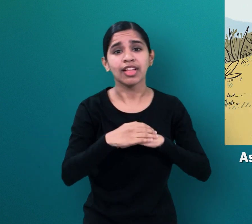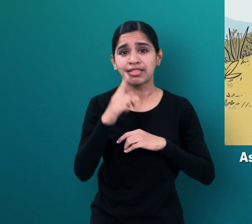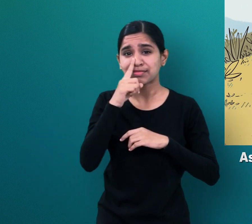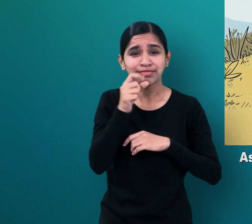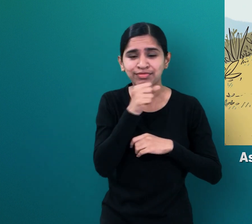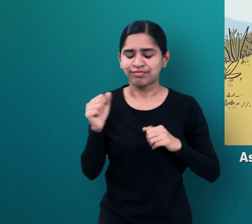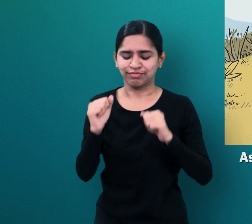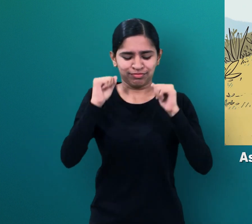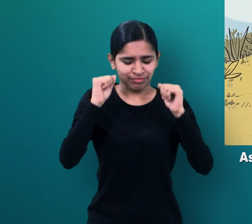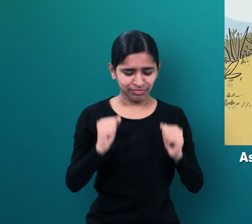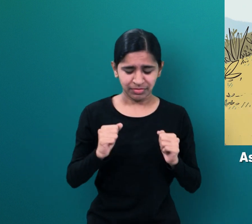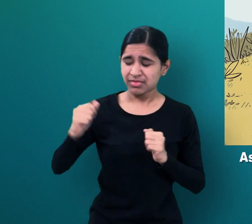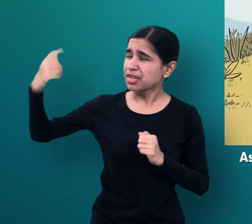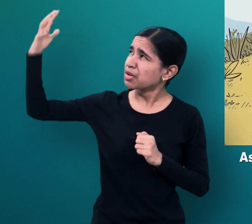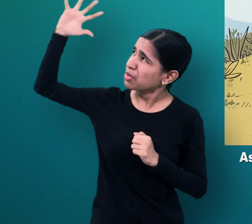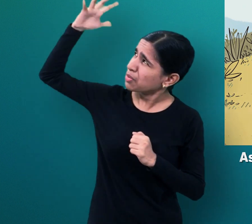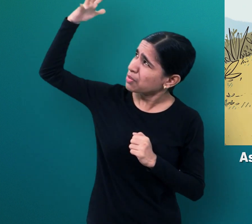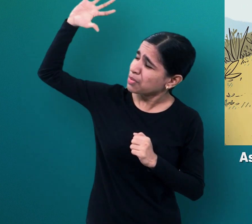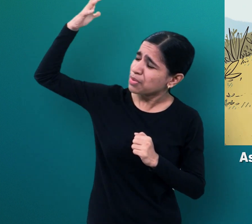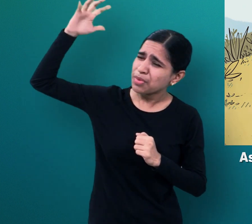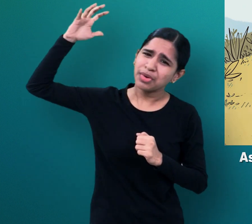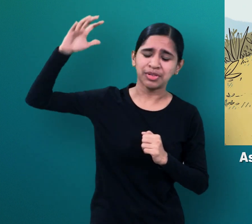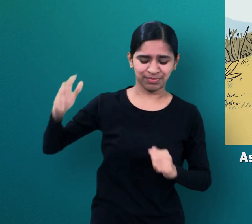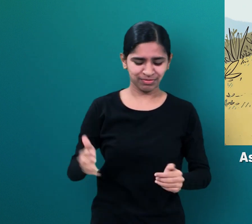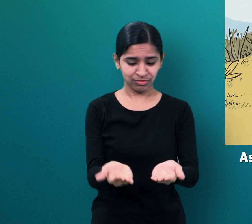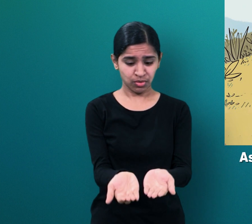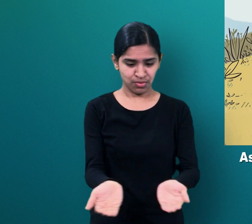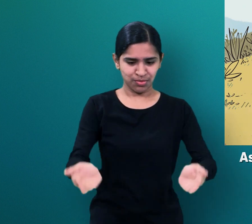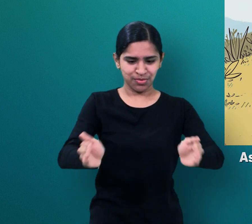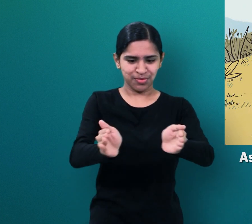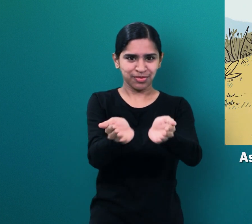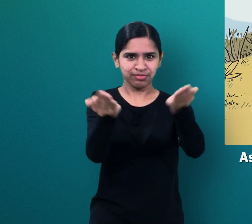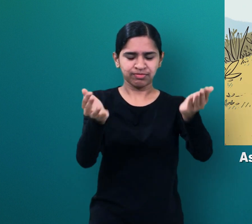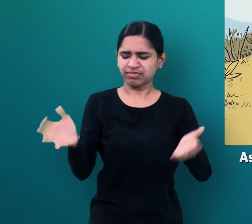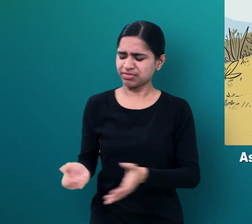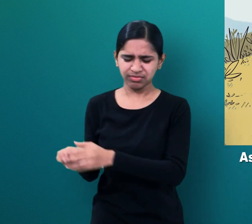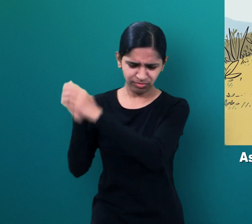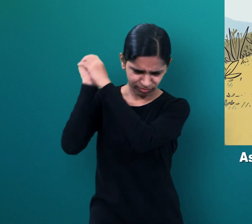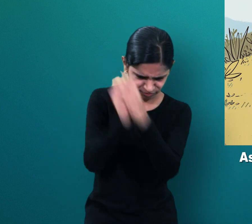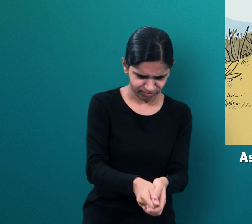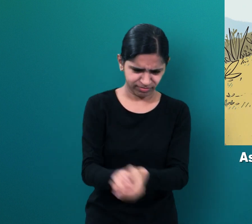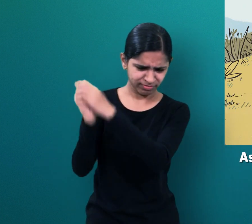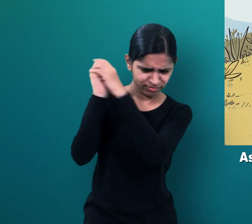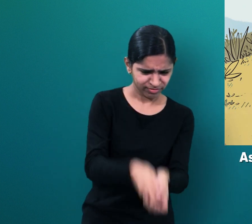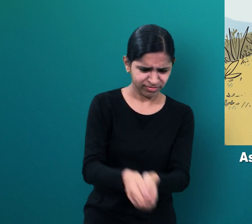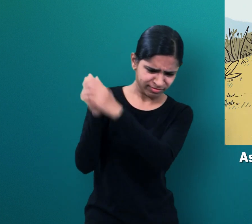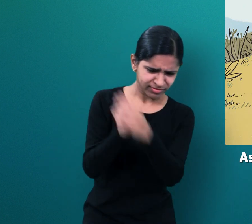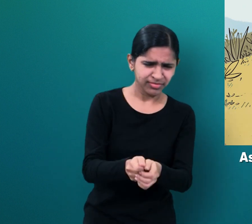Aski watched her Ambi under the scorching sun as she pounded and hummed at the Dilka